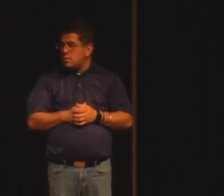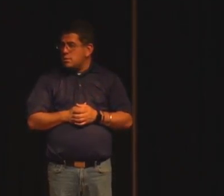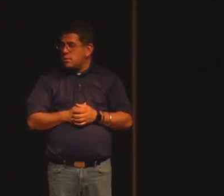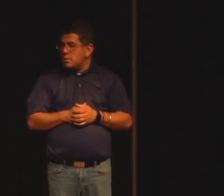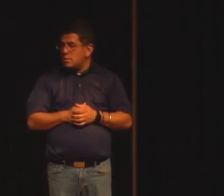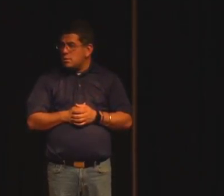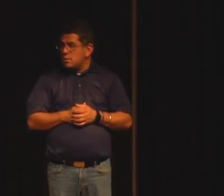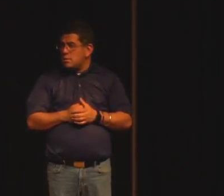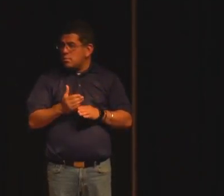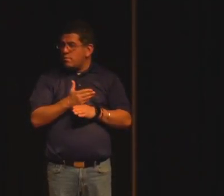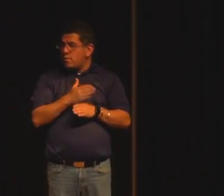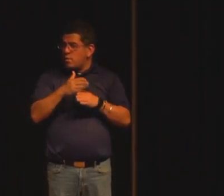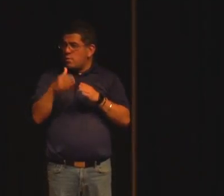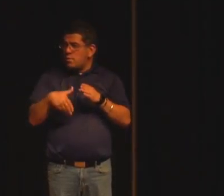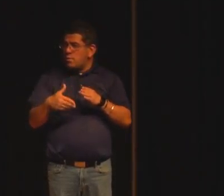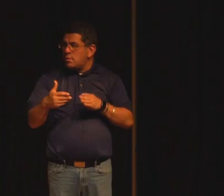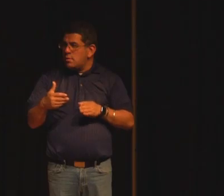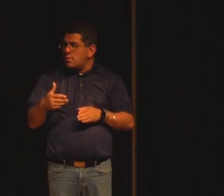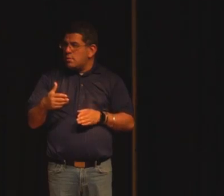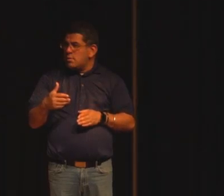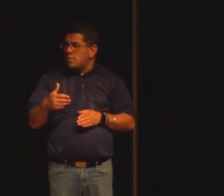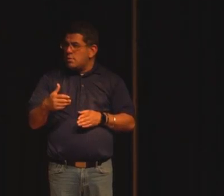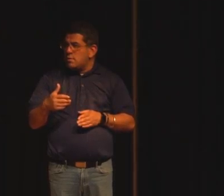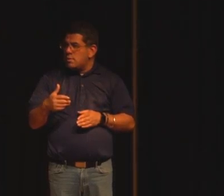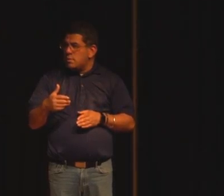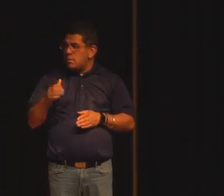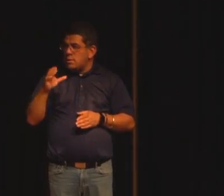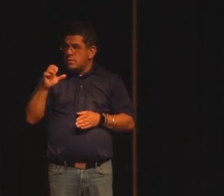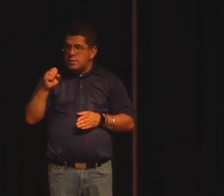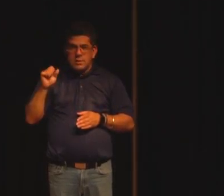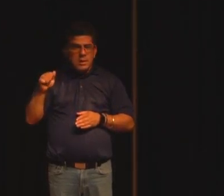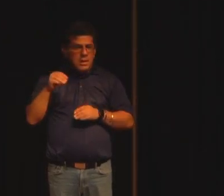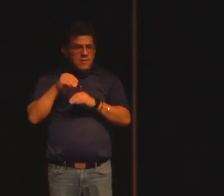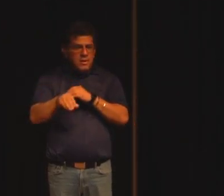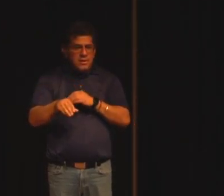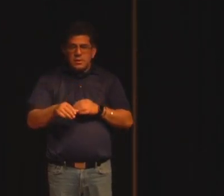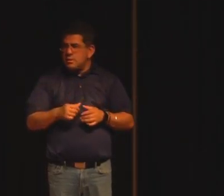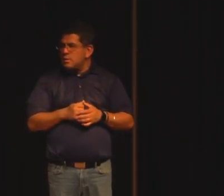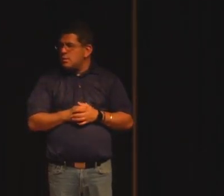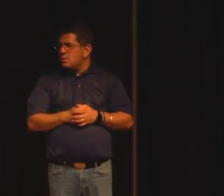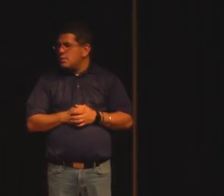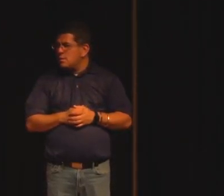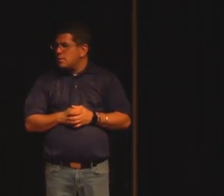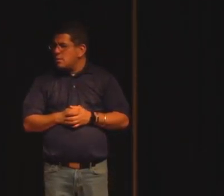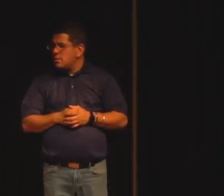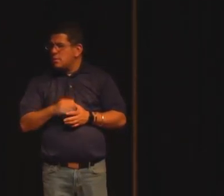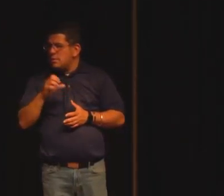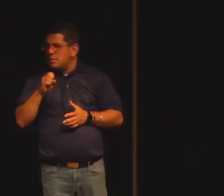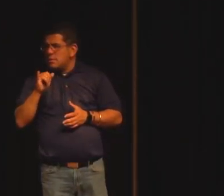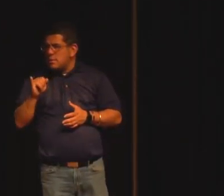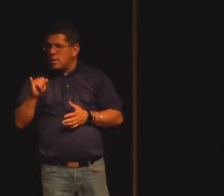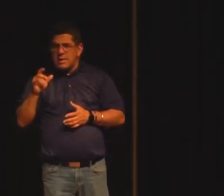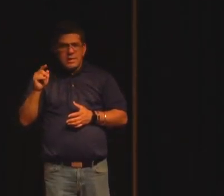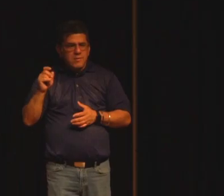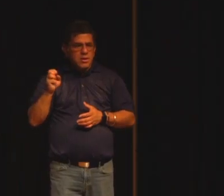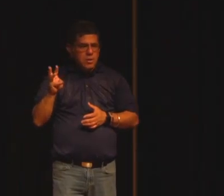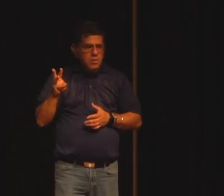So before I wrap up, I want to talk about two things. One is the CSI effect. So how many people have seen the CSI TV